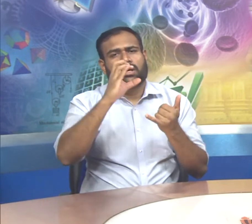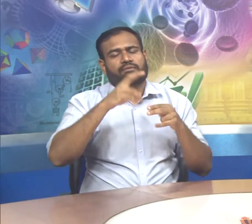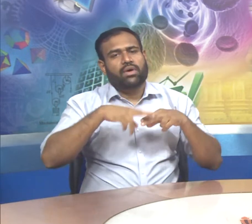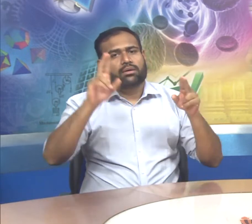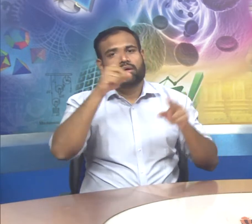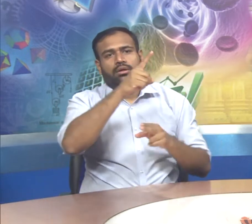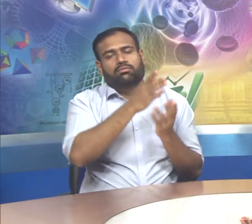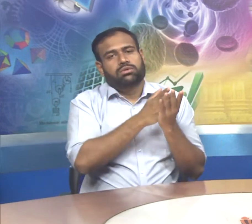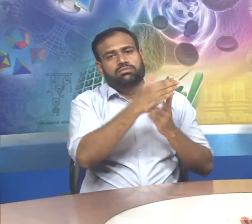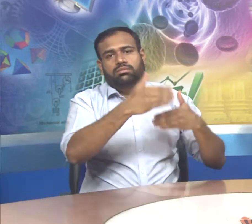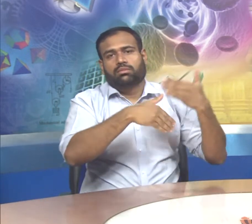court.